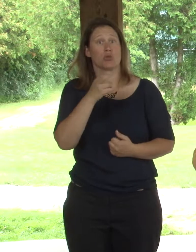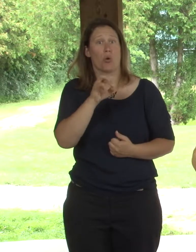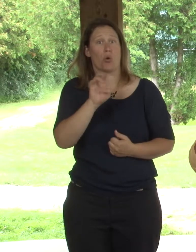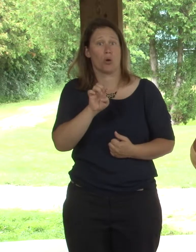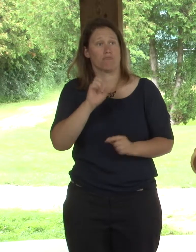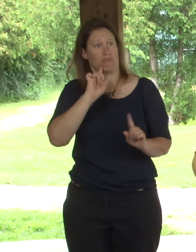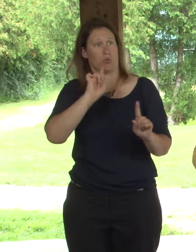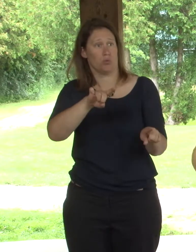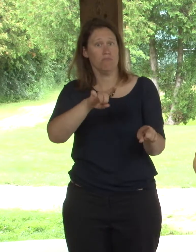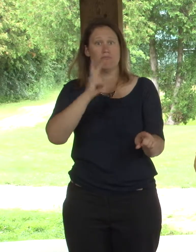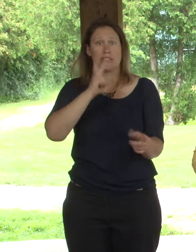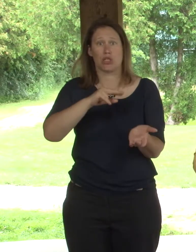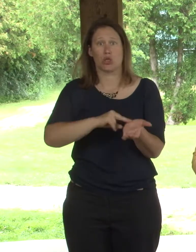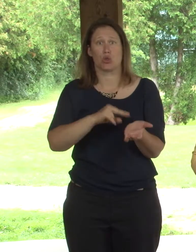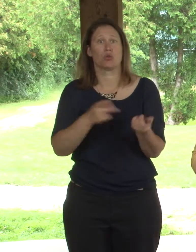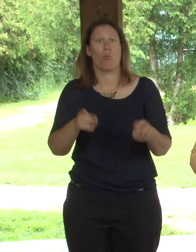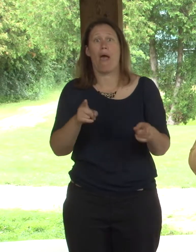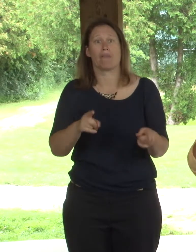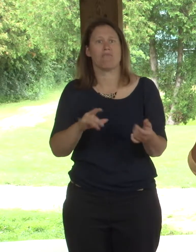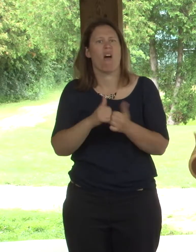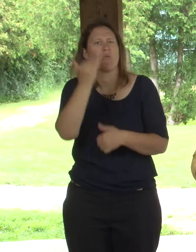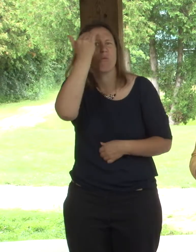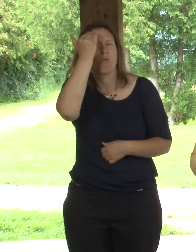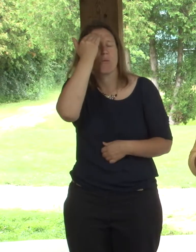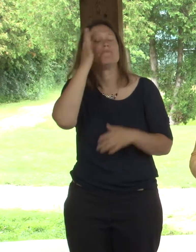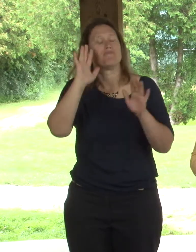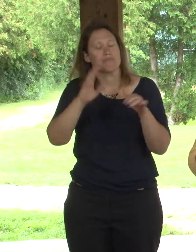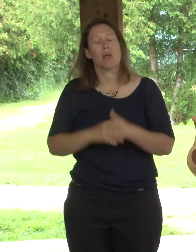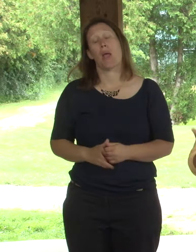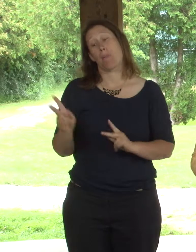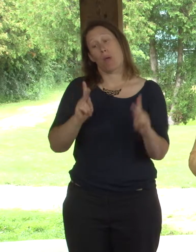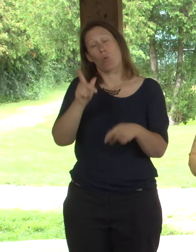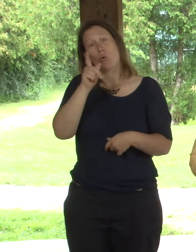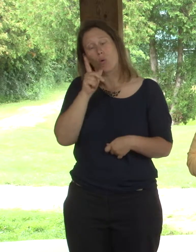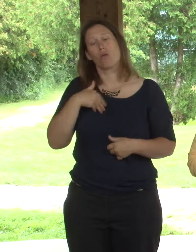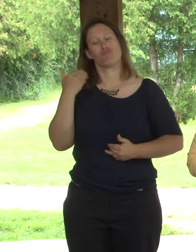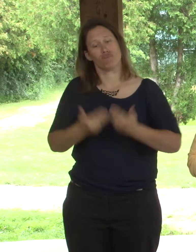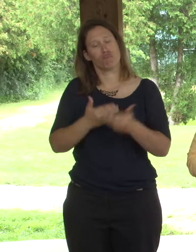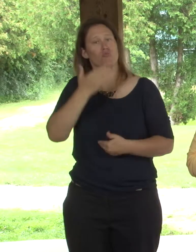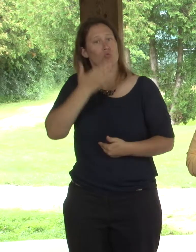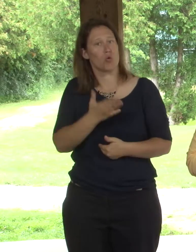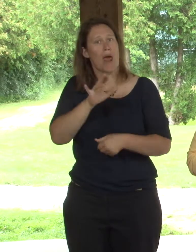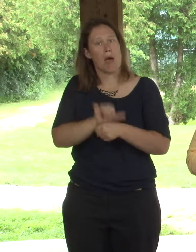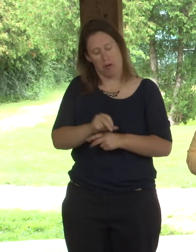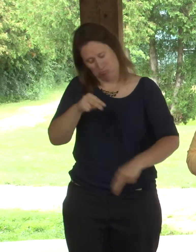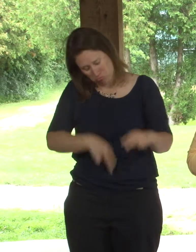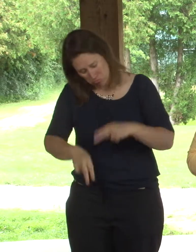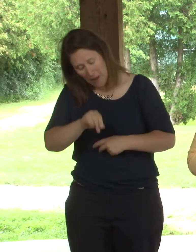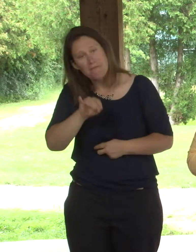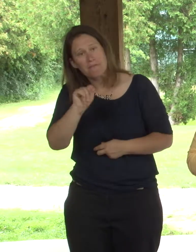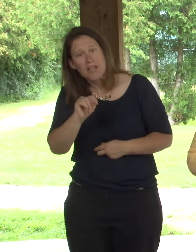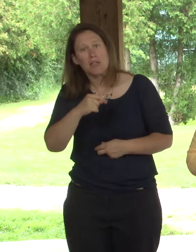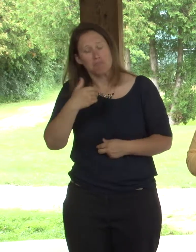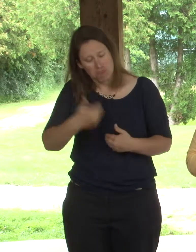Individuals who do get into that good habit and start to practice regular checks of their feet. Once they